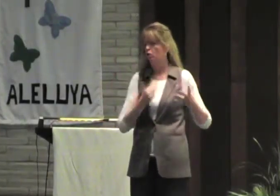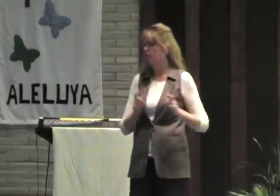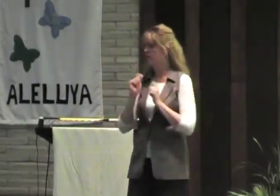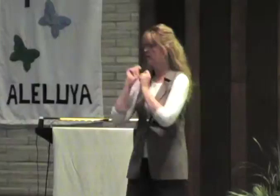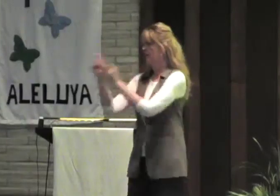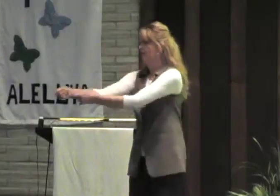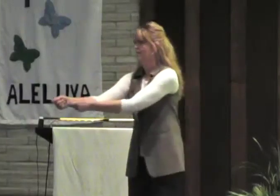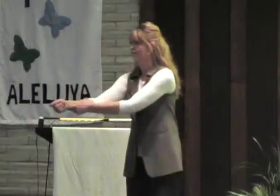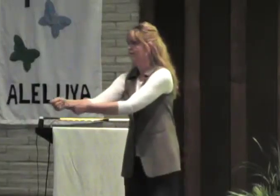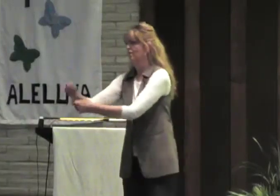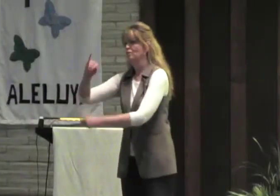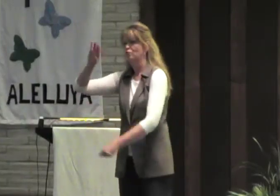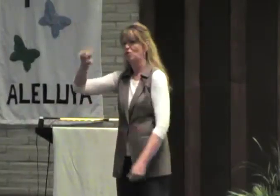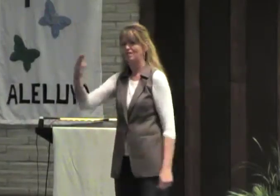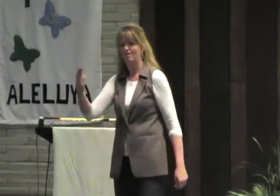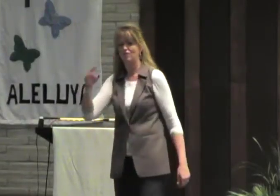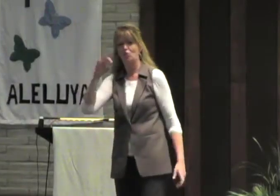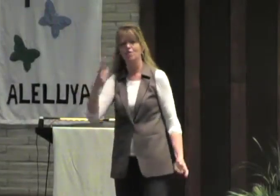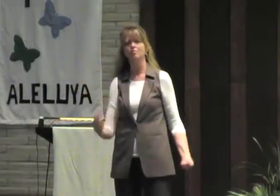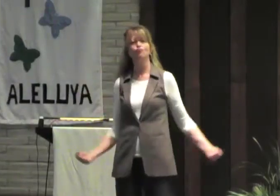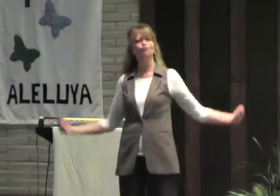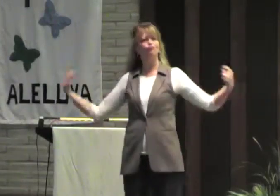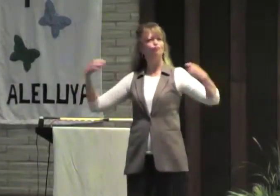It was so beautiful. And he gave that to him as a gift.